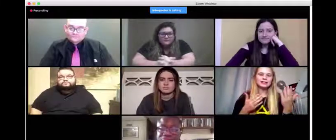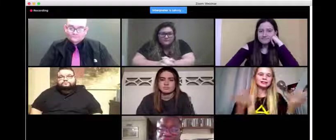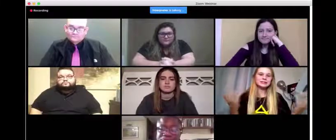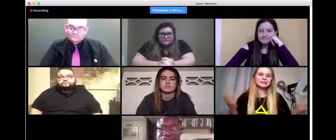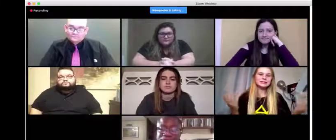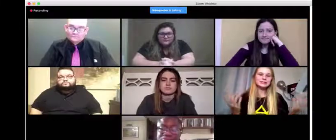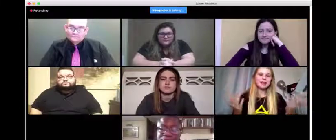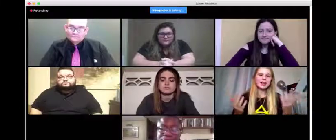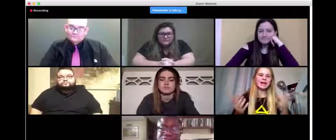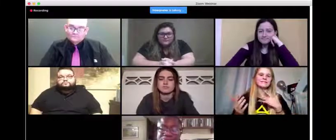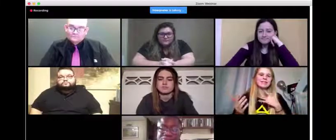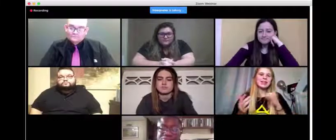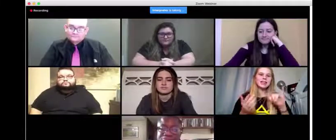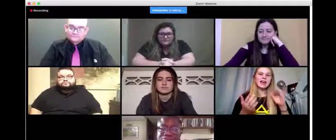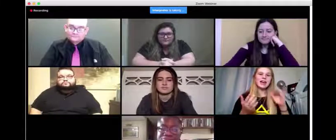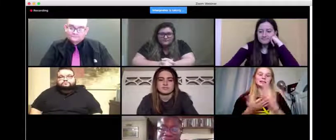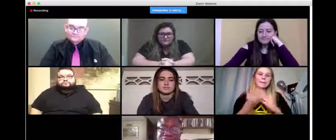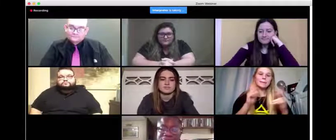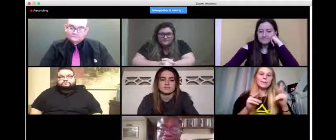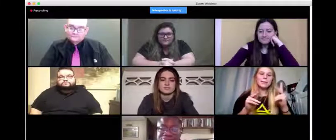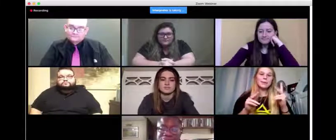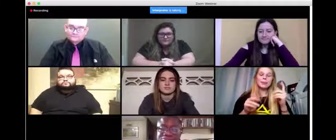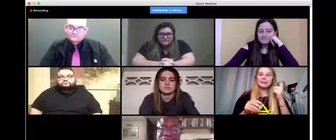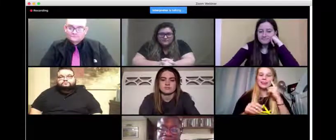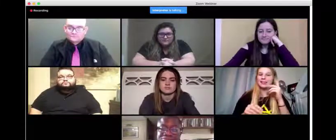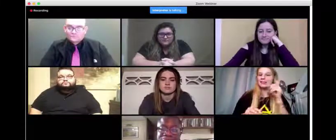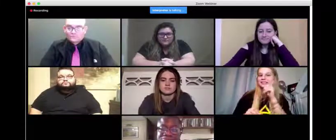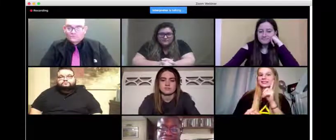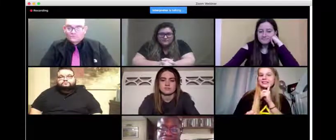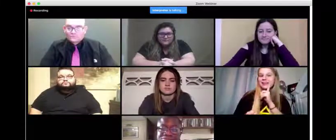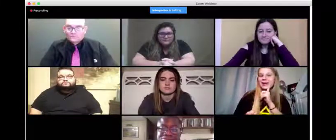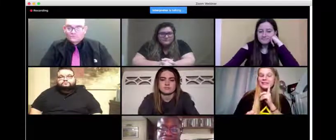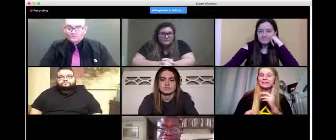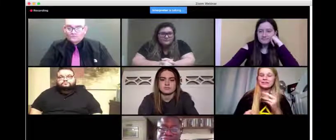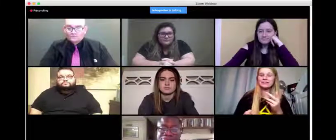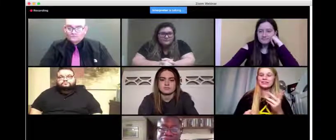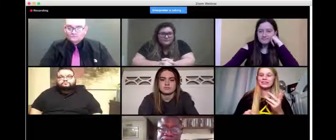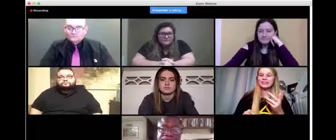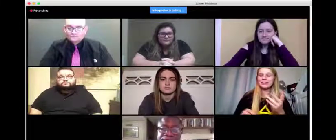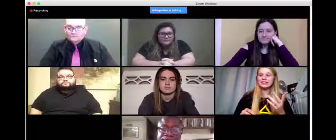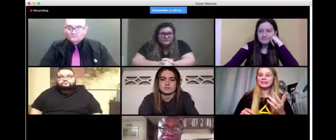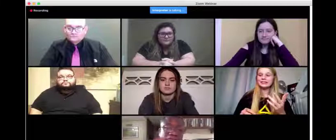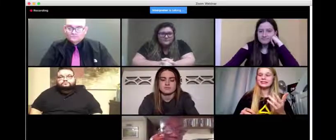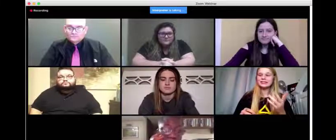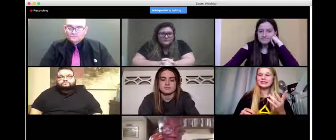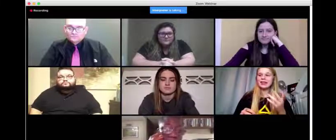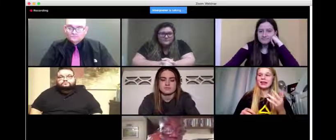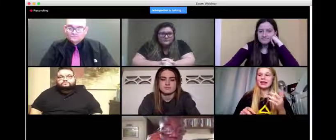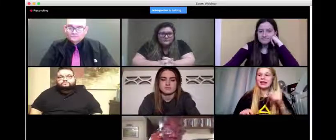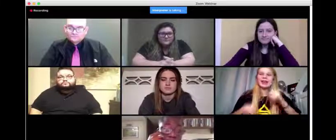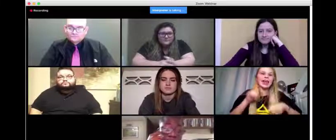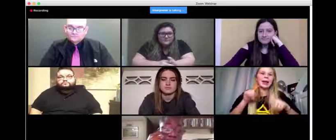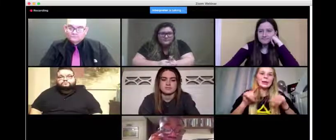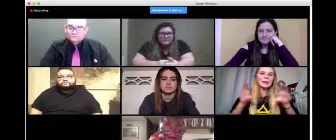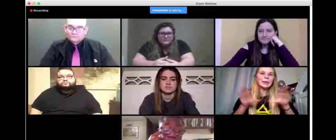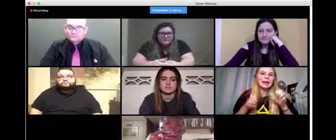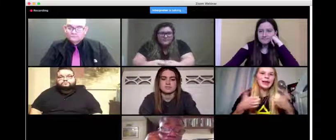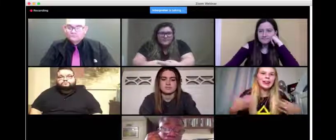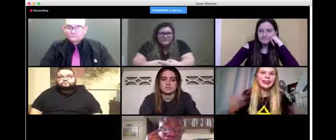that deaf people can't do anything. oh, they pity us, or,